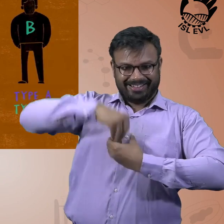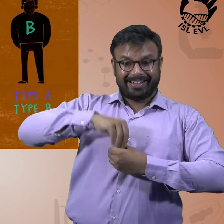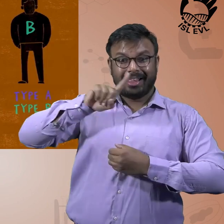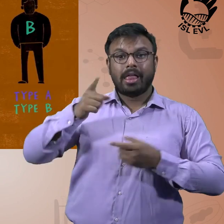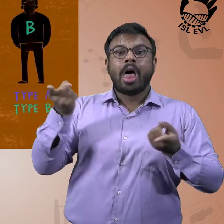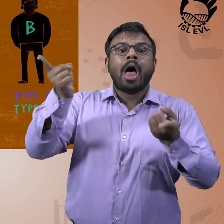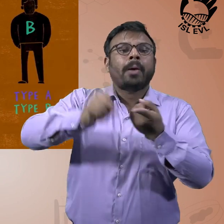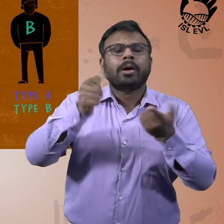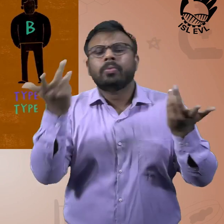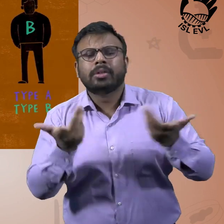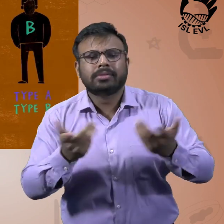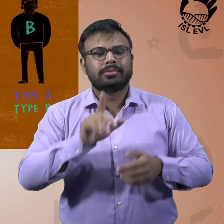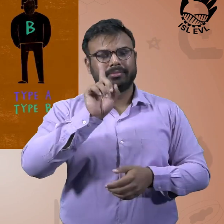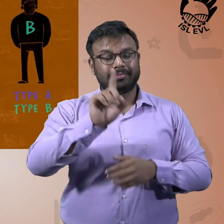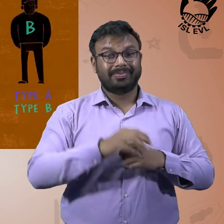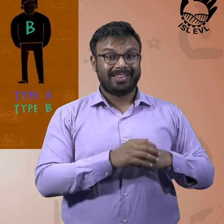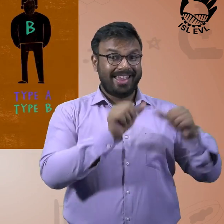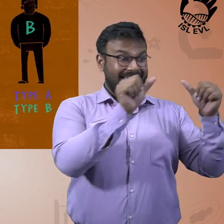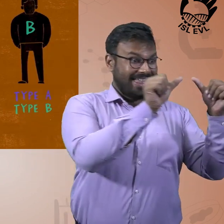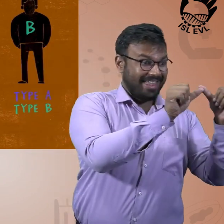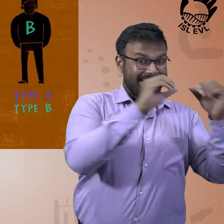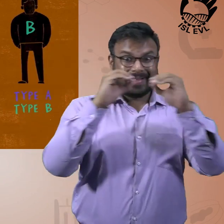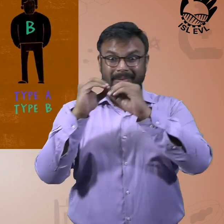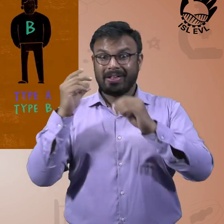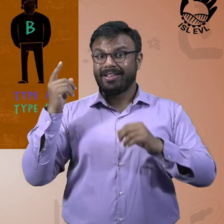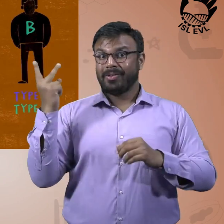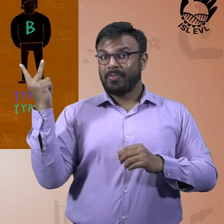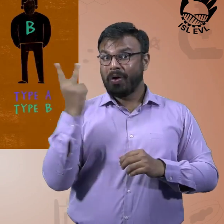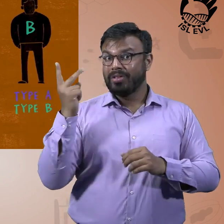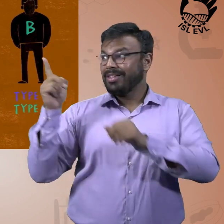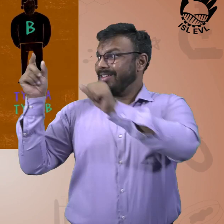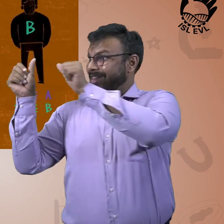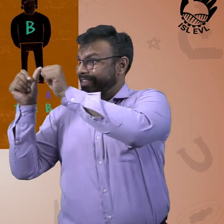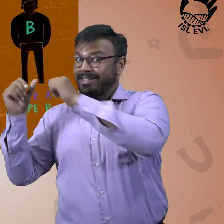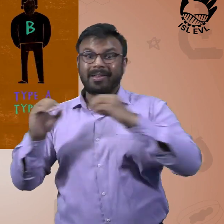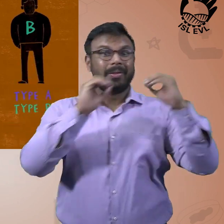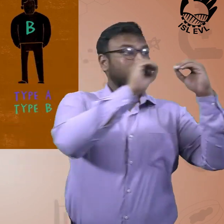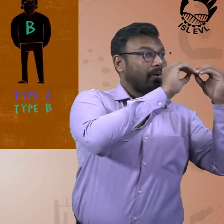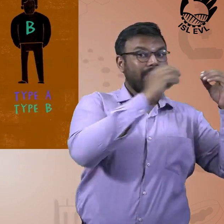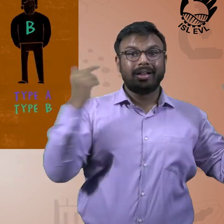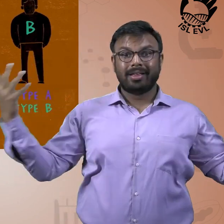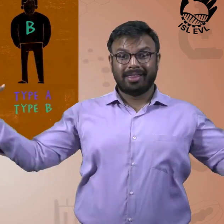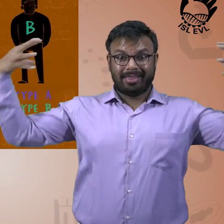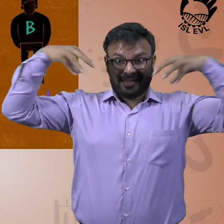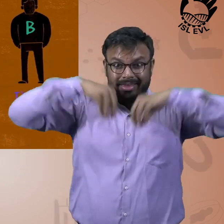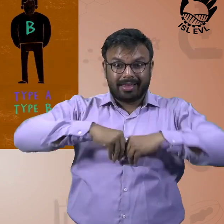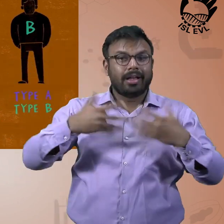of each, the resulting codominance will produce both A and B antigens, which will give